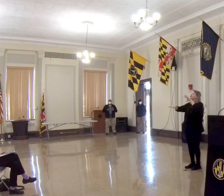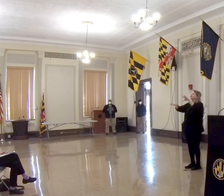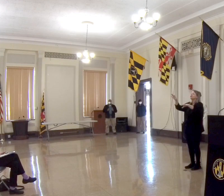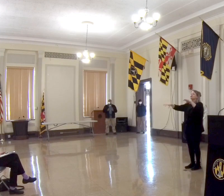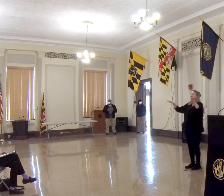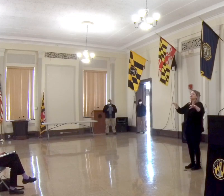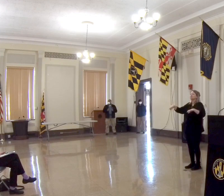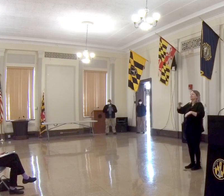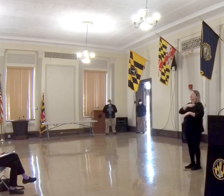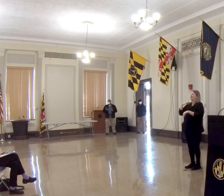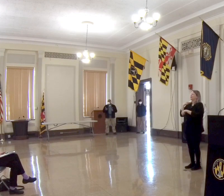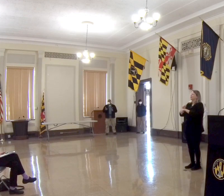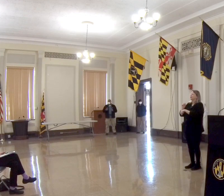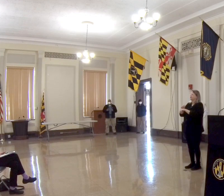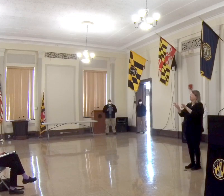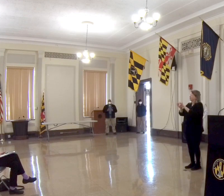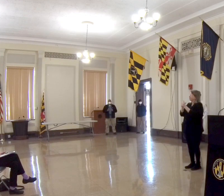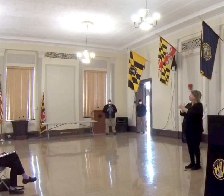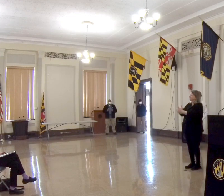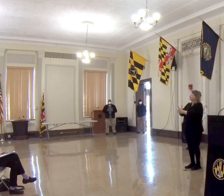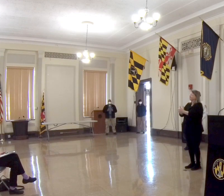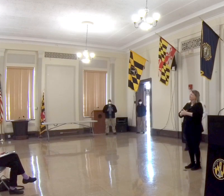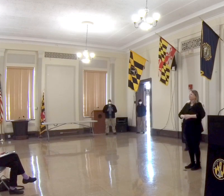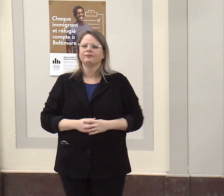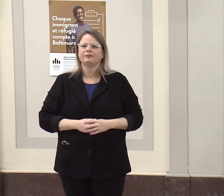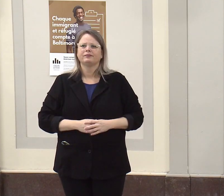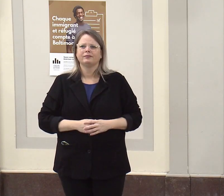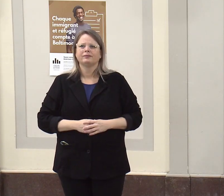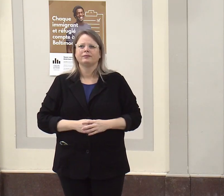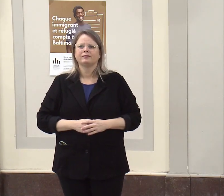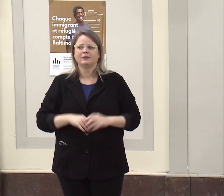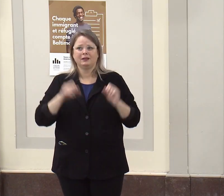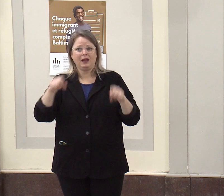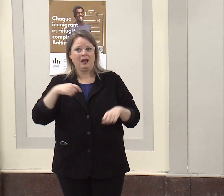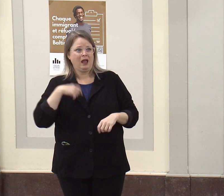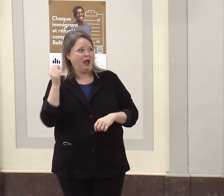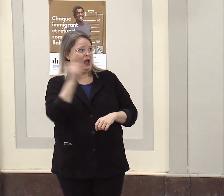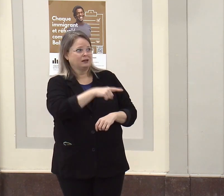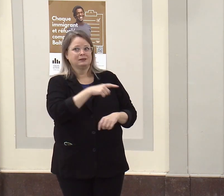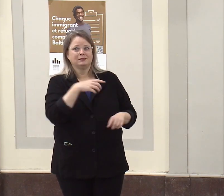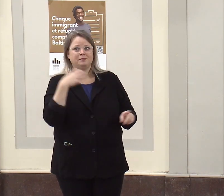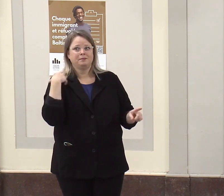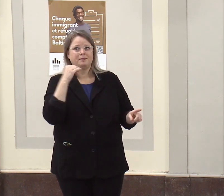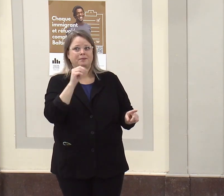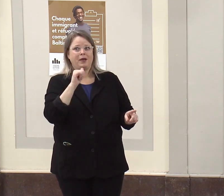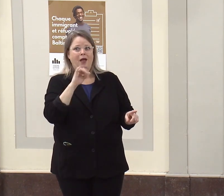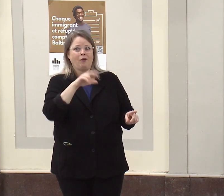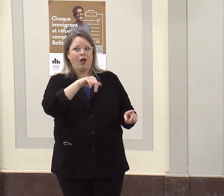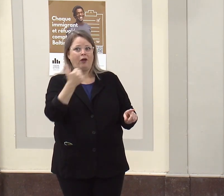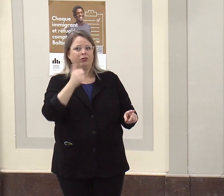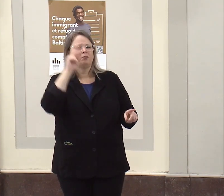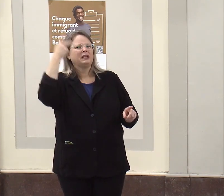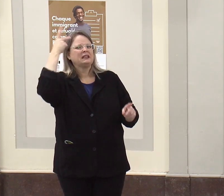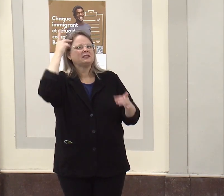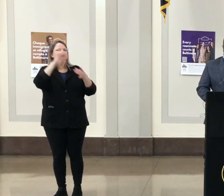mayor a political question? This is a